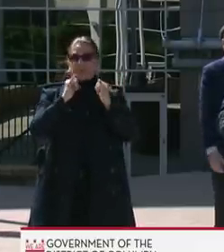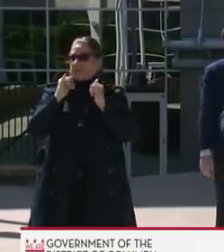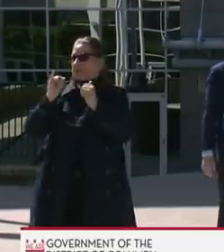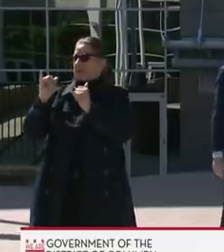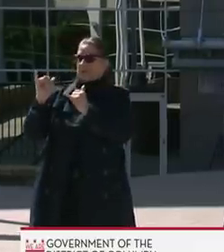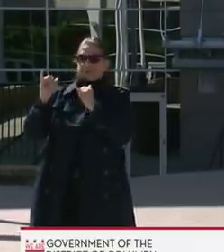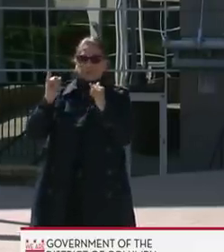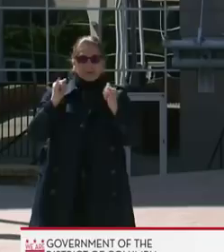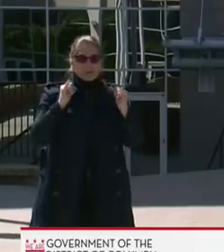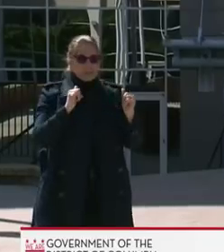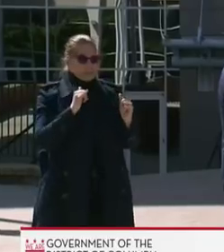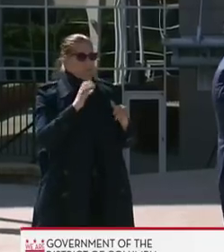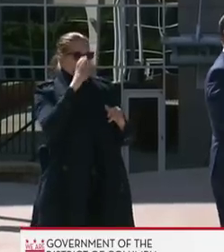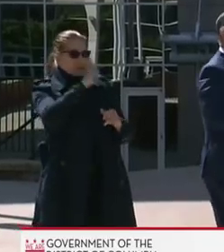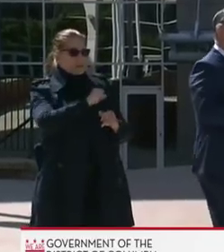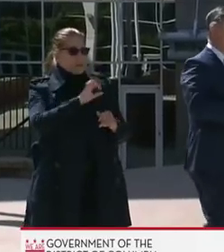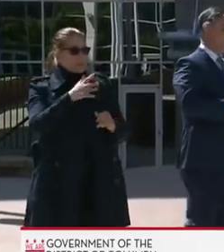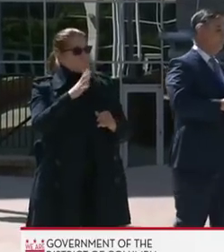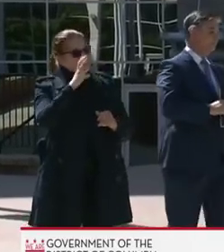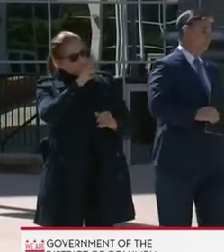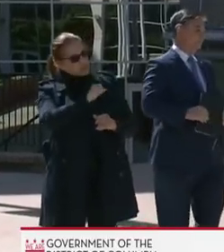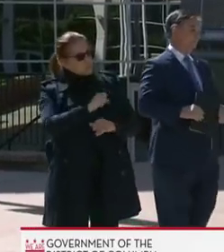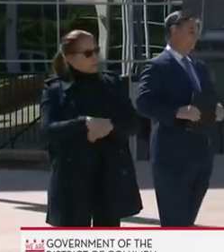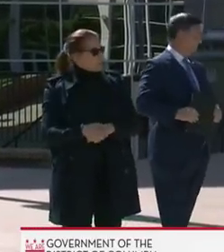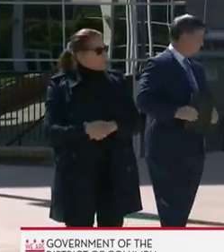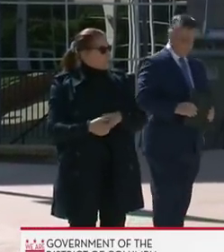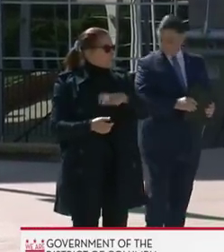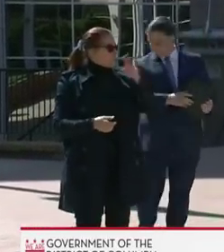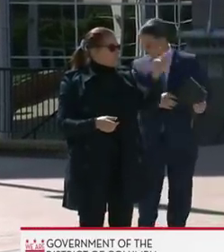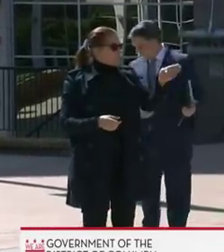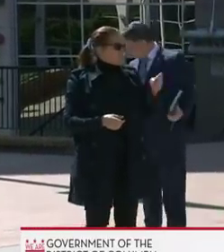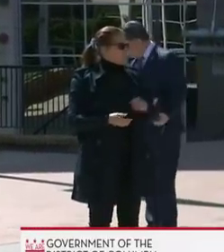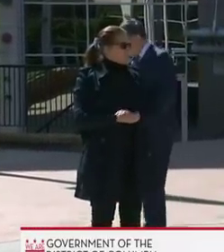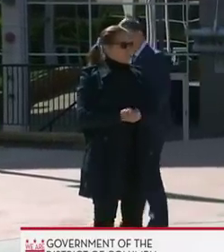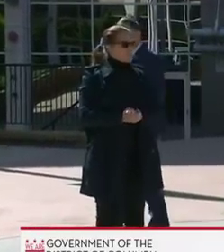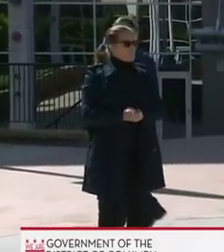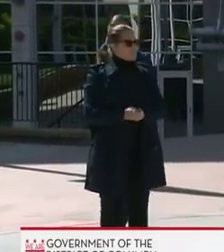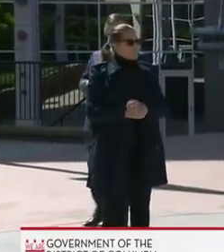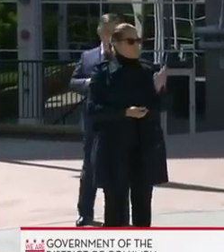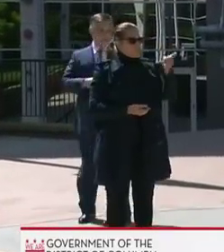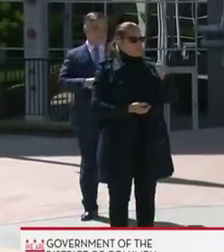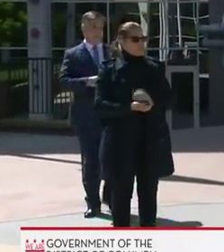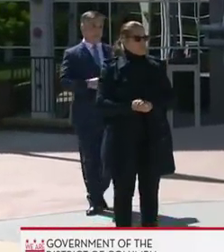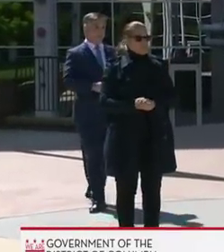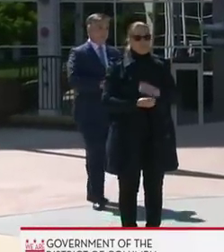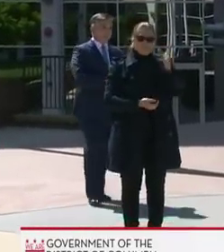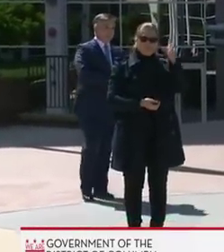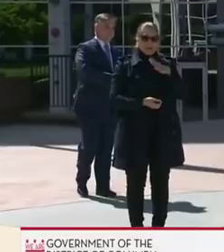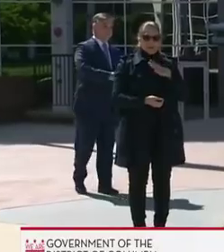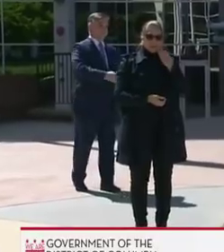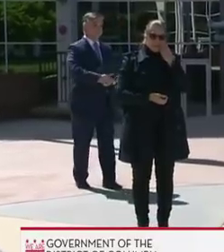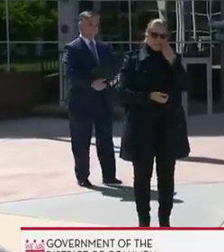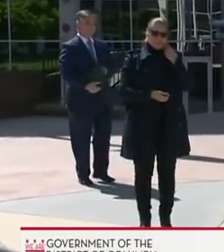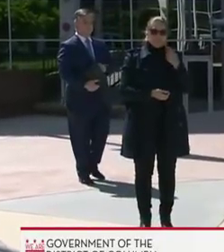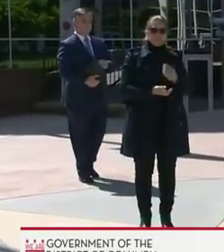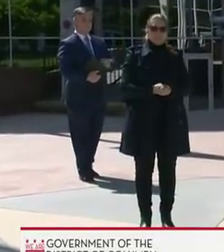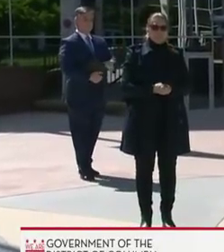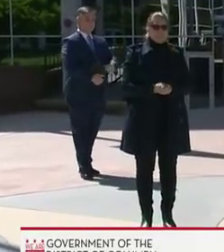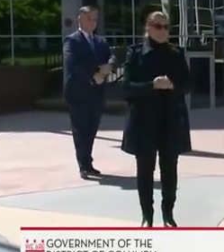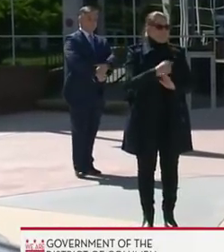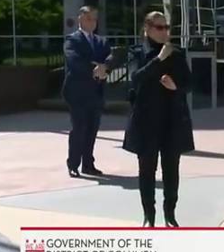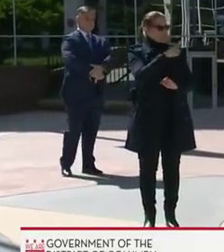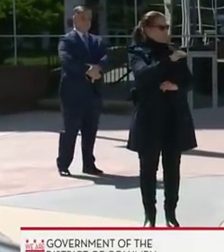Okay, a few more questions? Yes. I'd like to ask you a question. 1, 2, 3. Yes, Mark. Mayor, I suppose this would be for you. There was the